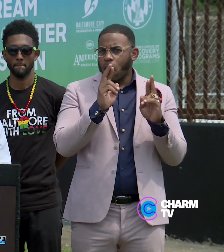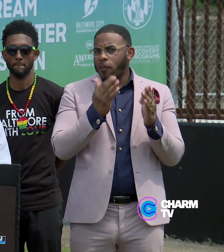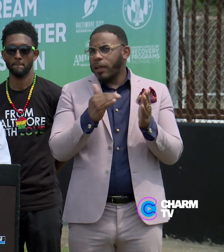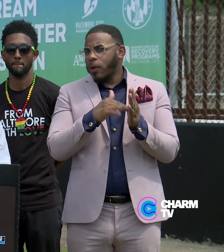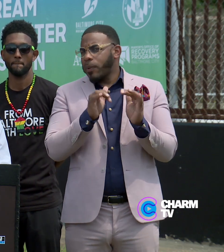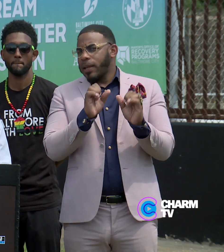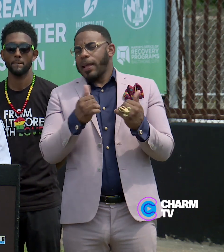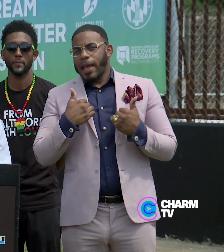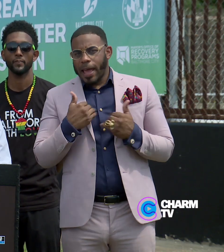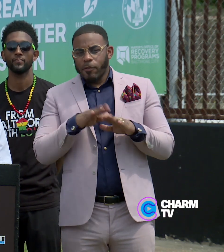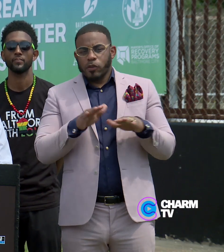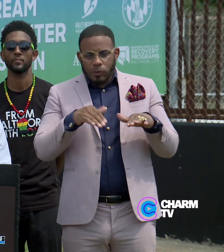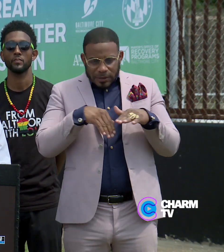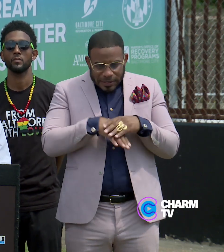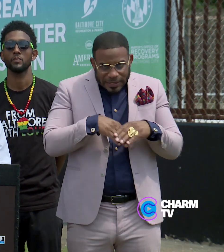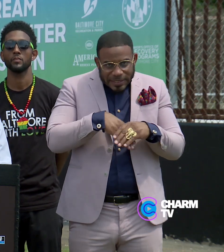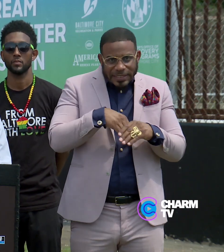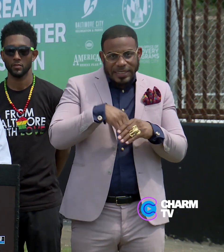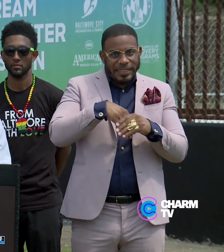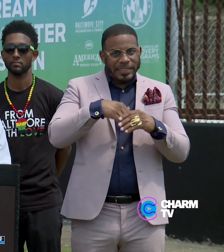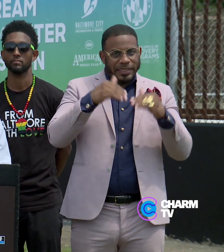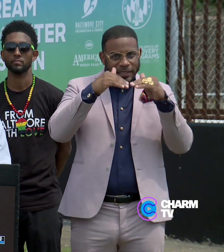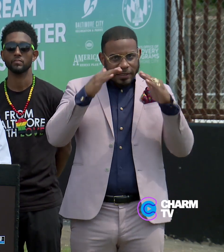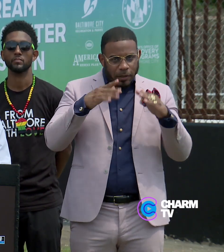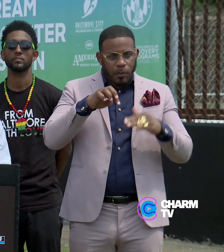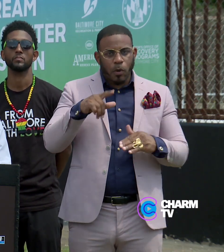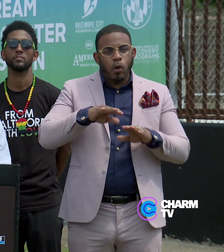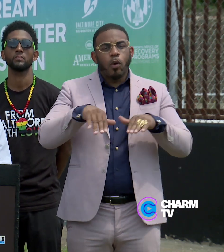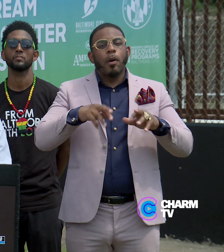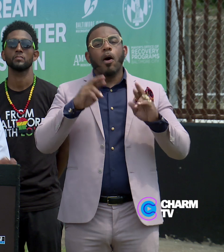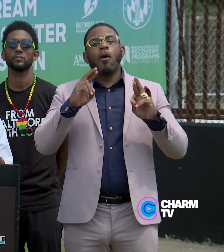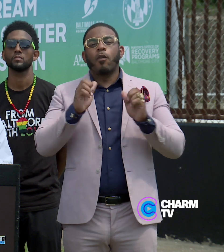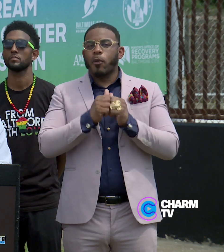we can have our children swimming, and then swimming